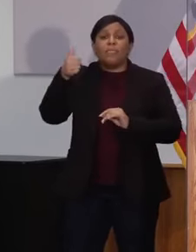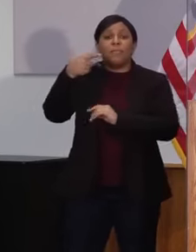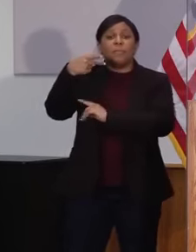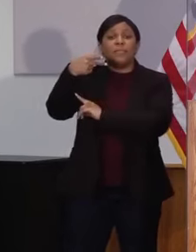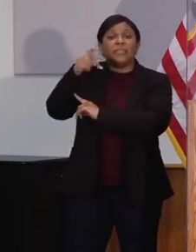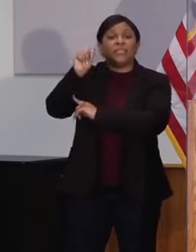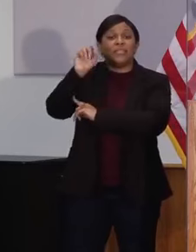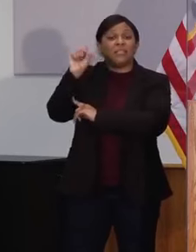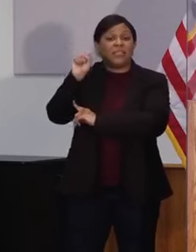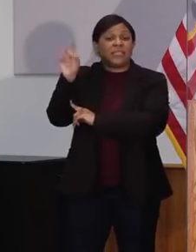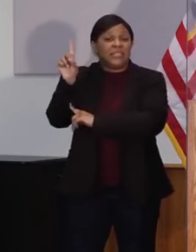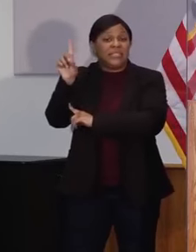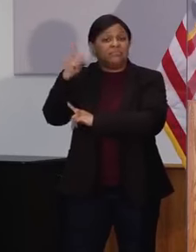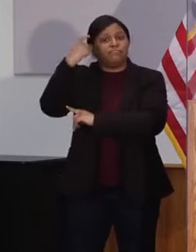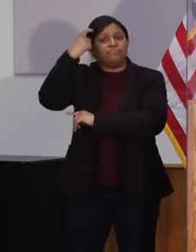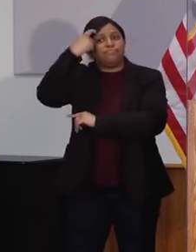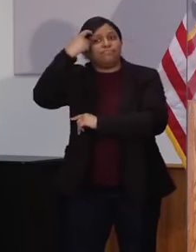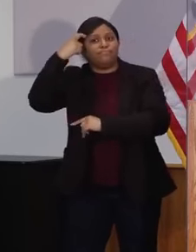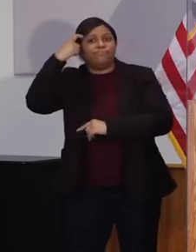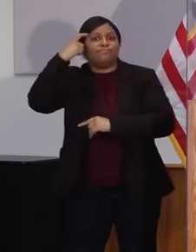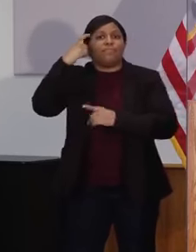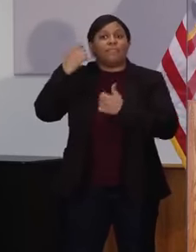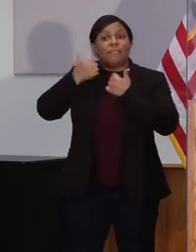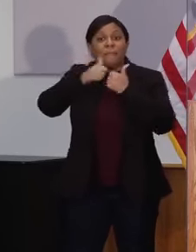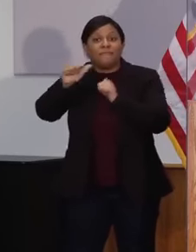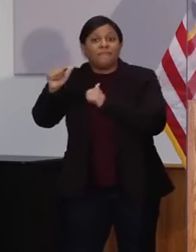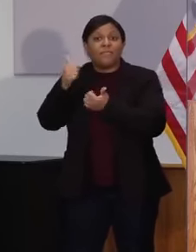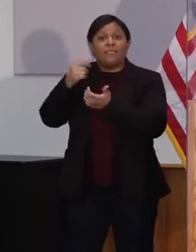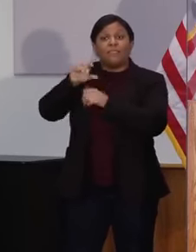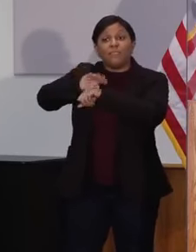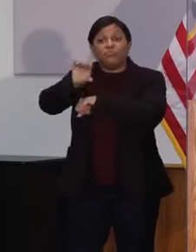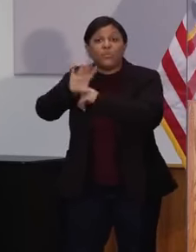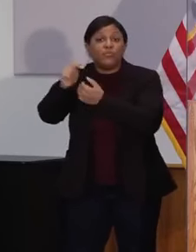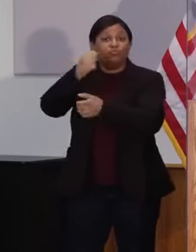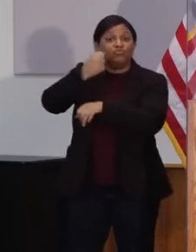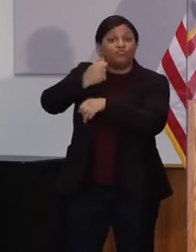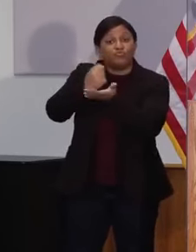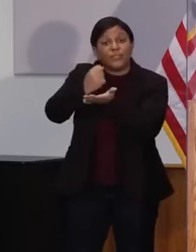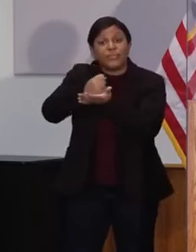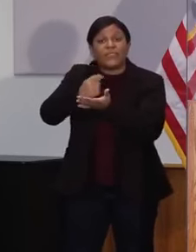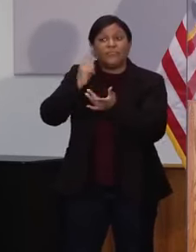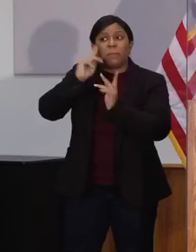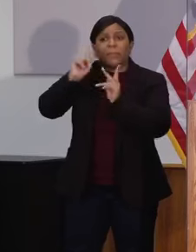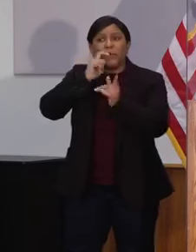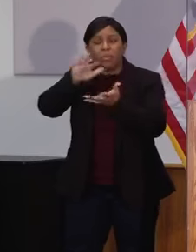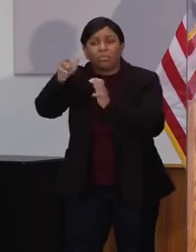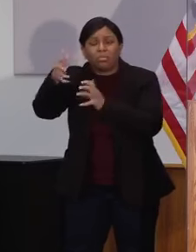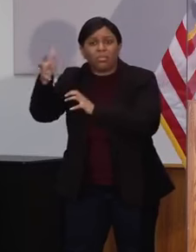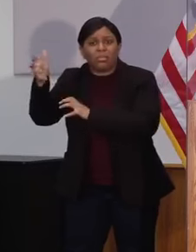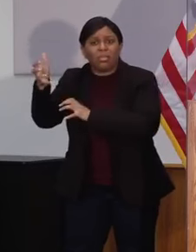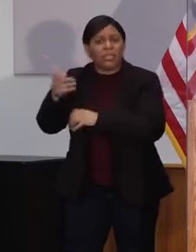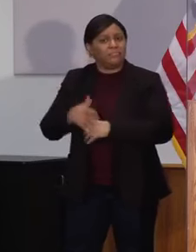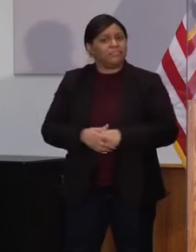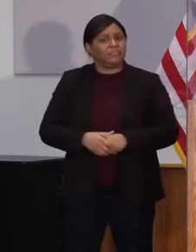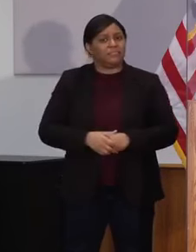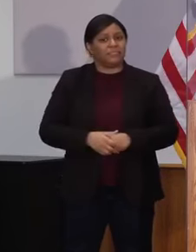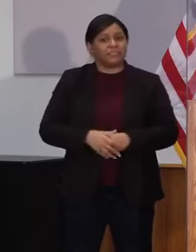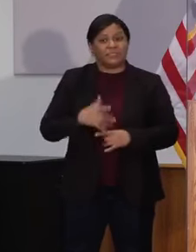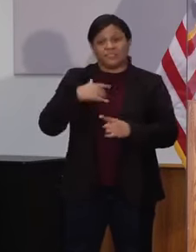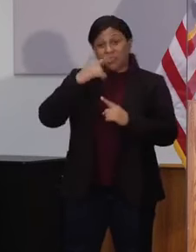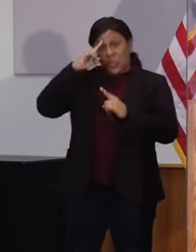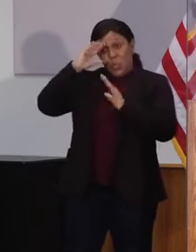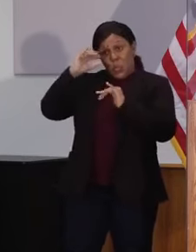to maybe look at prevention or treatment in those situations. I hope that funding efforts create an opportunity for